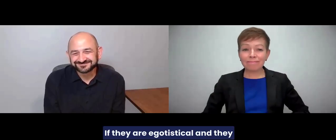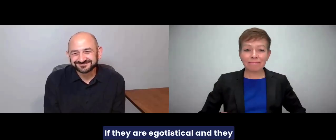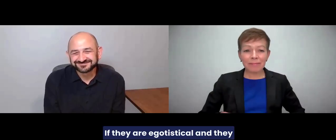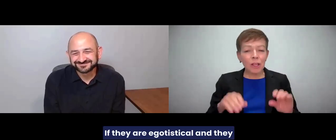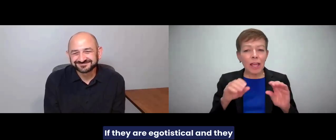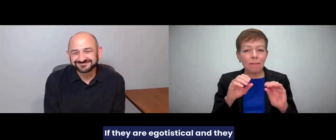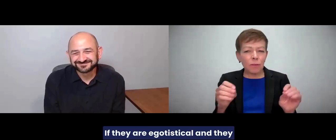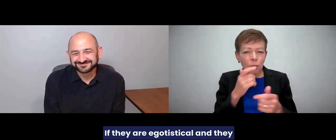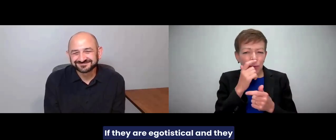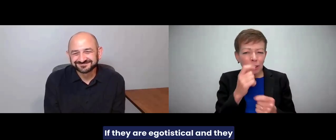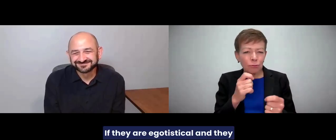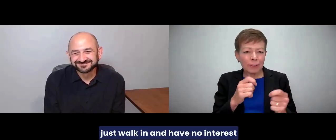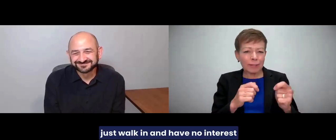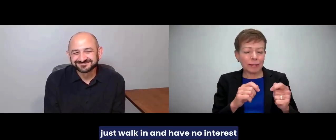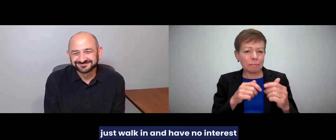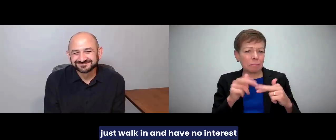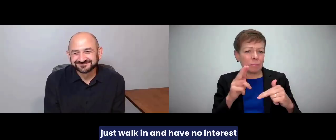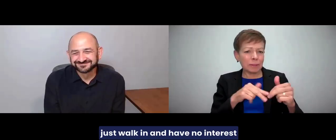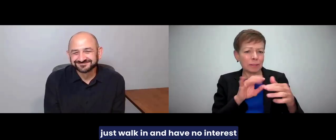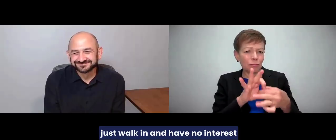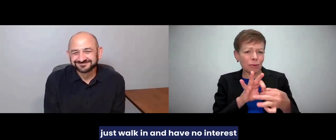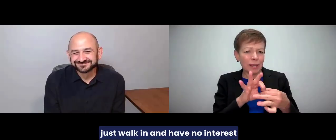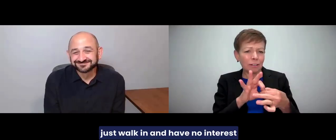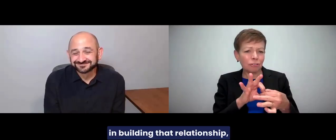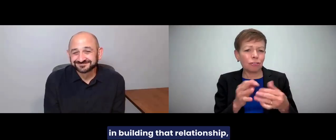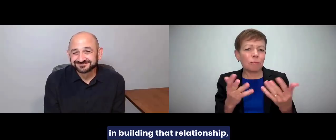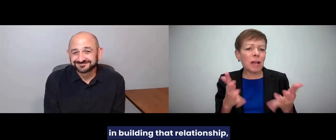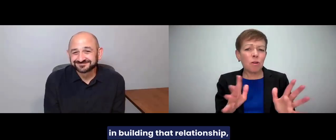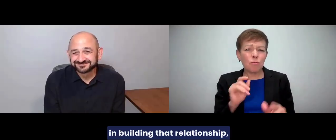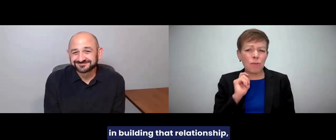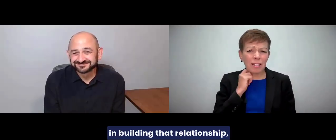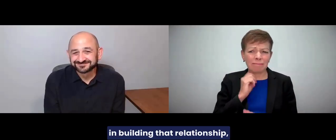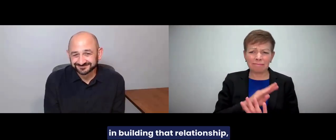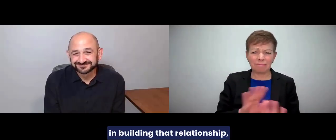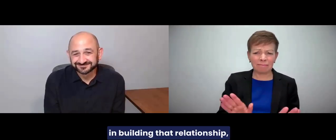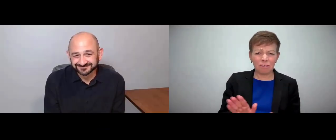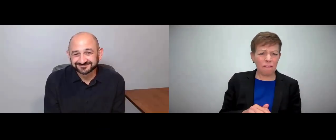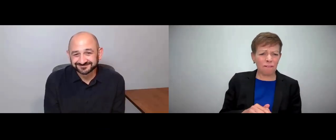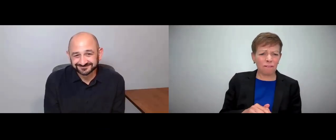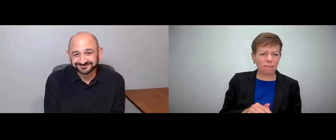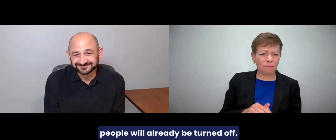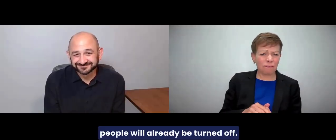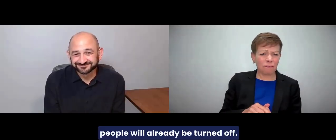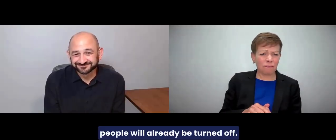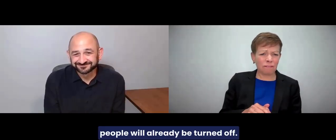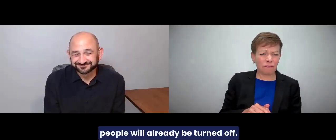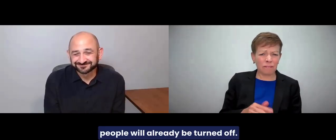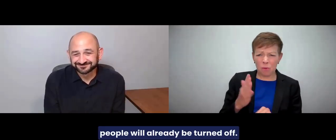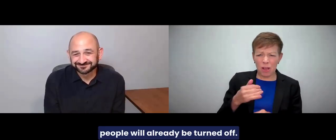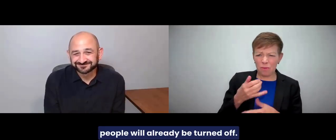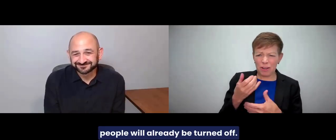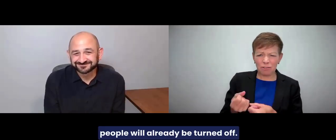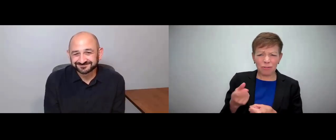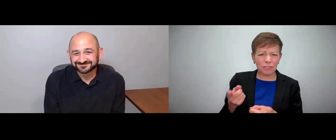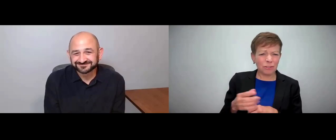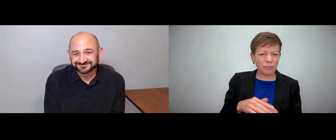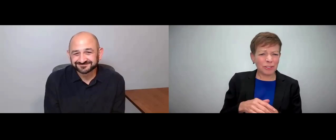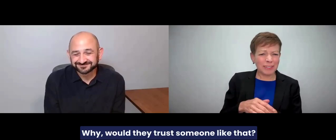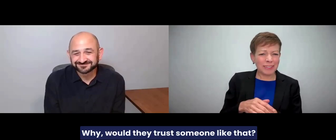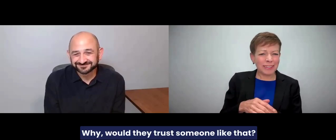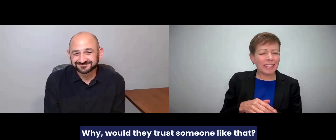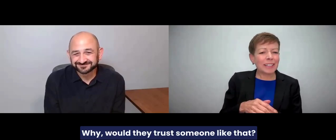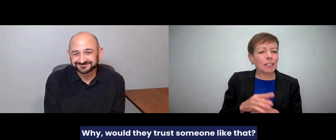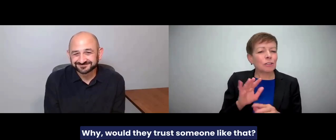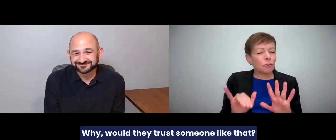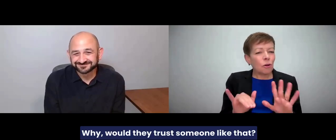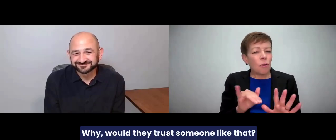If they are egotistical and they just walk in and have no interest in building that relationship, people will already be turned off.